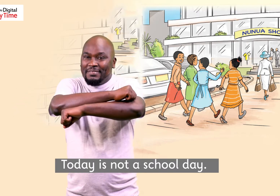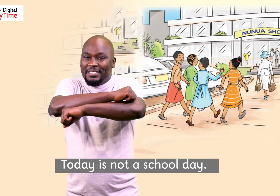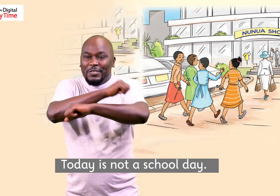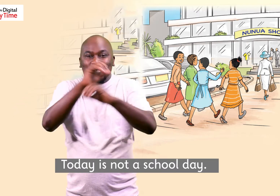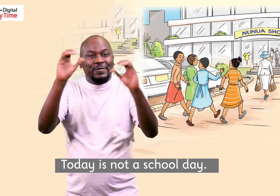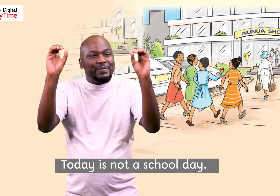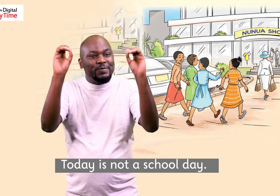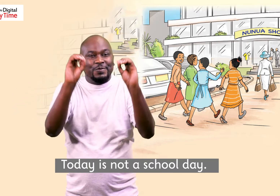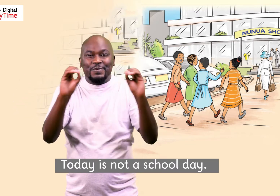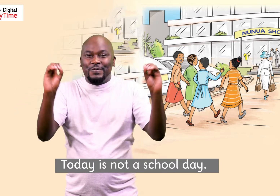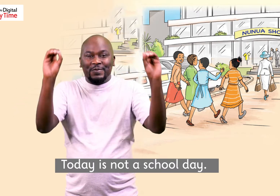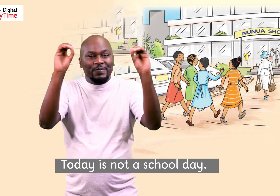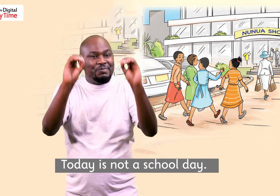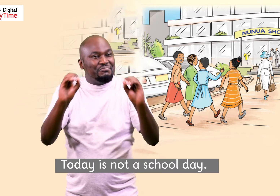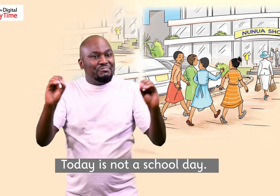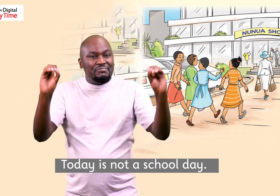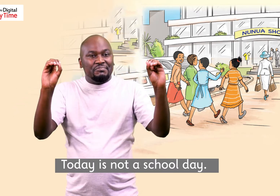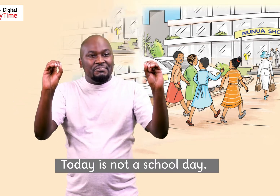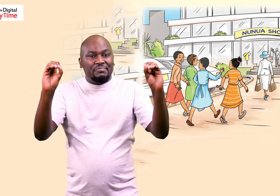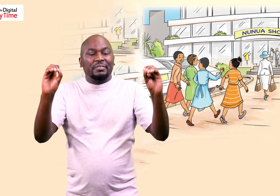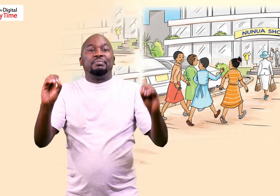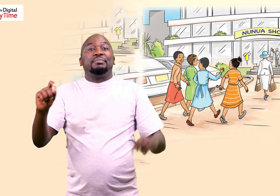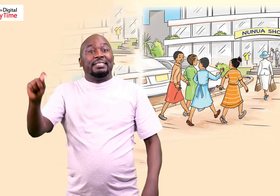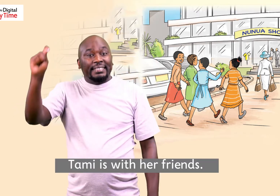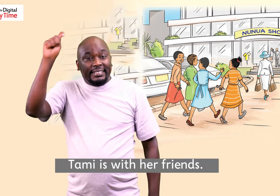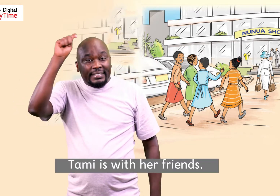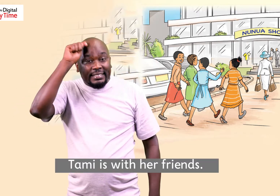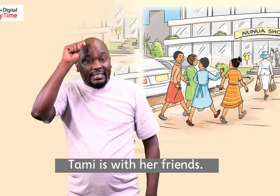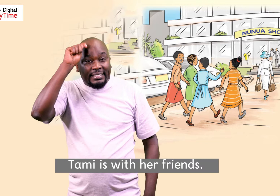Today is not a school day.